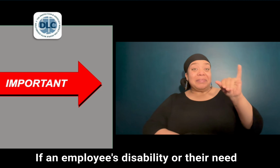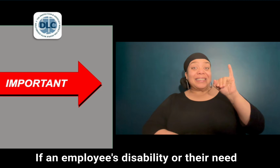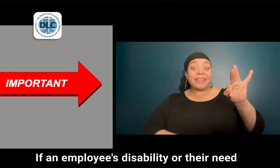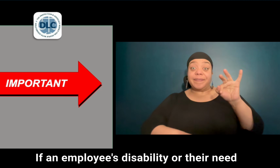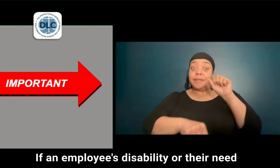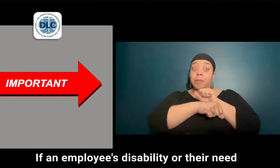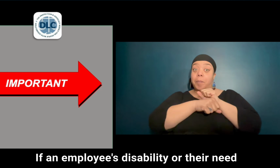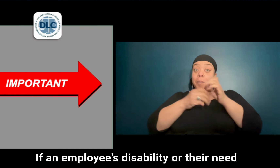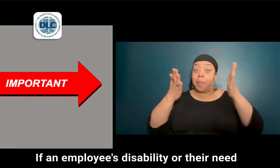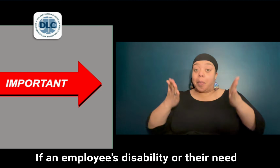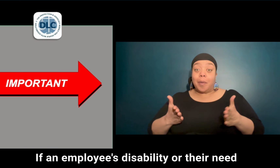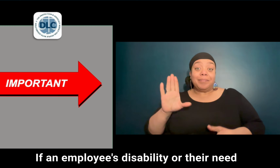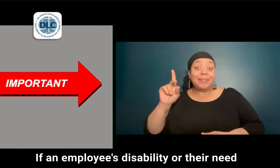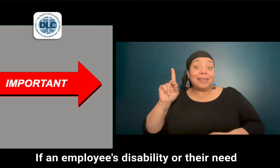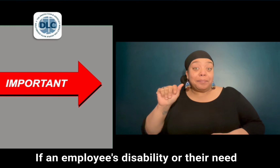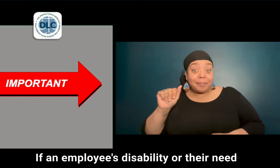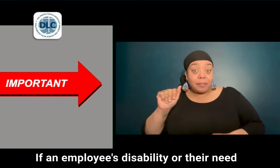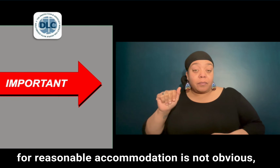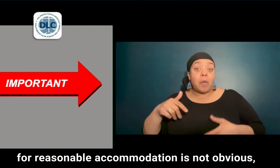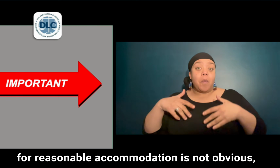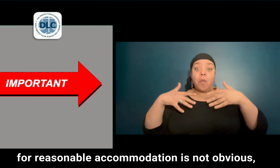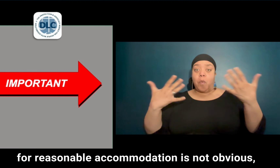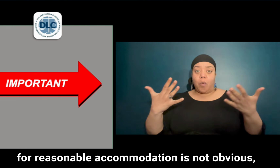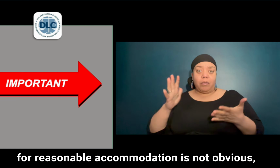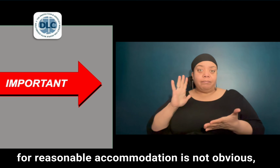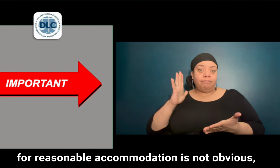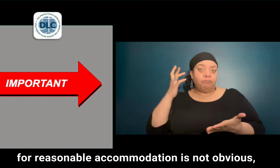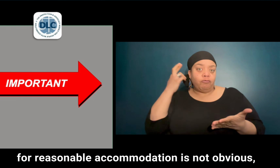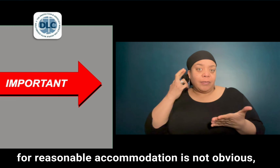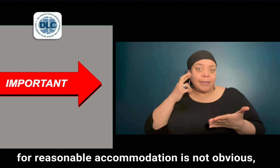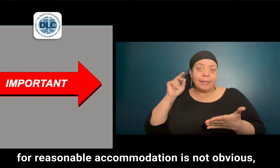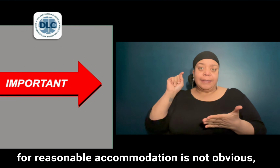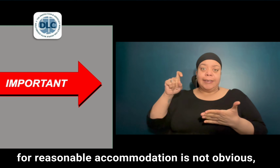if an employee's disability or their need for reasonable accommodation is not obvious,